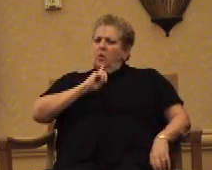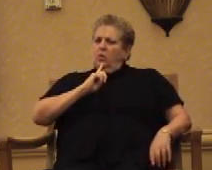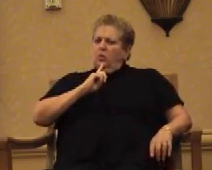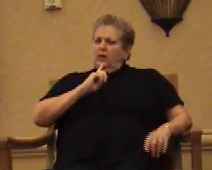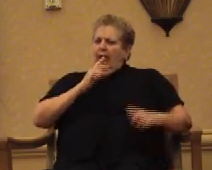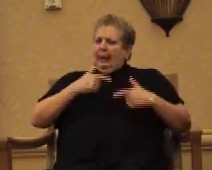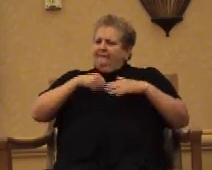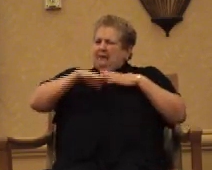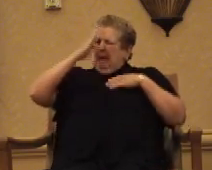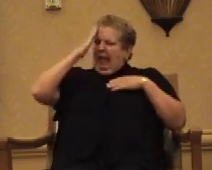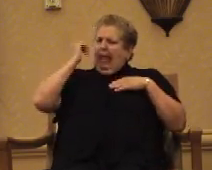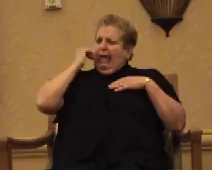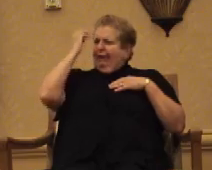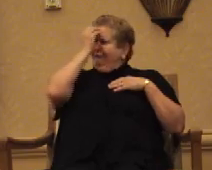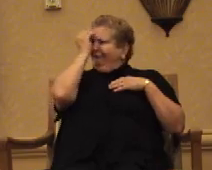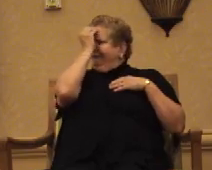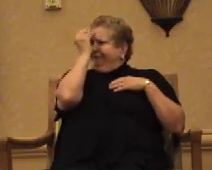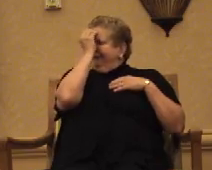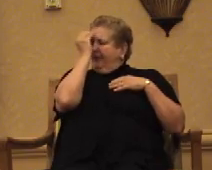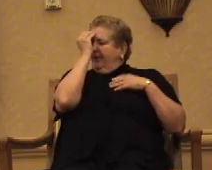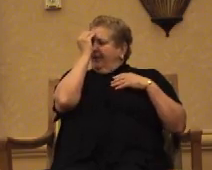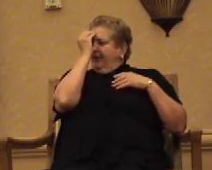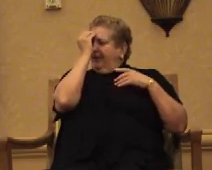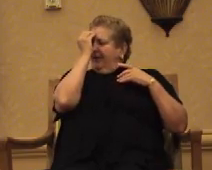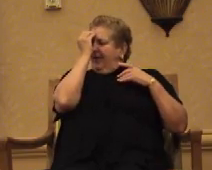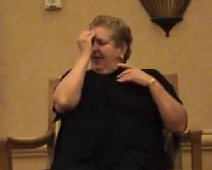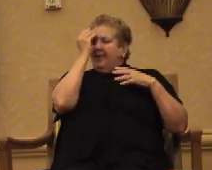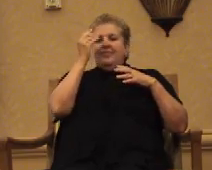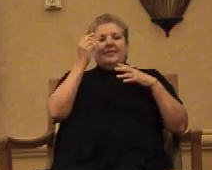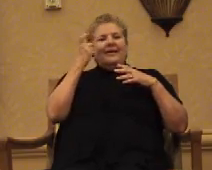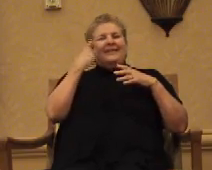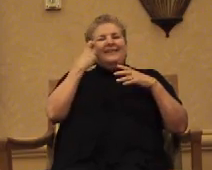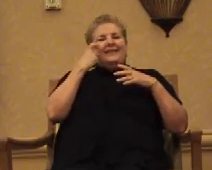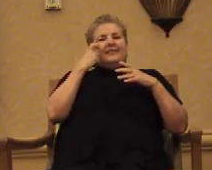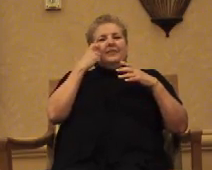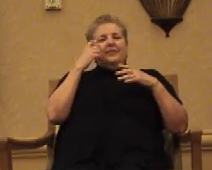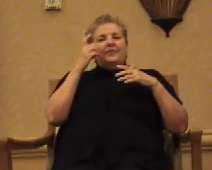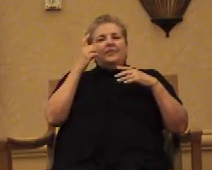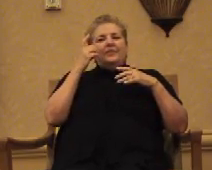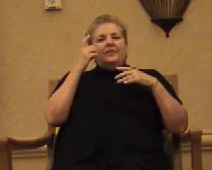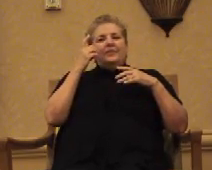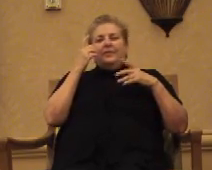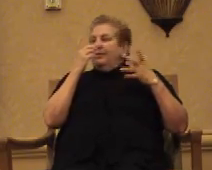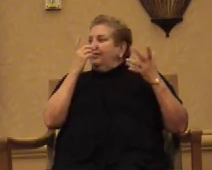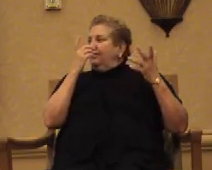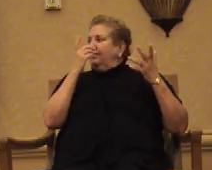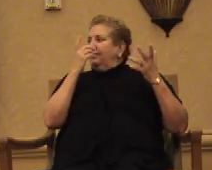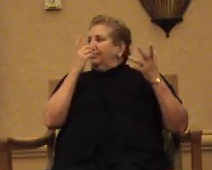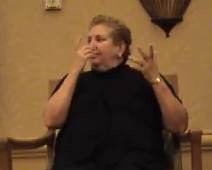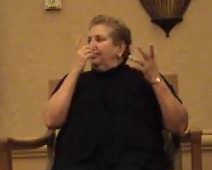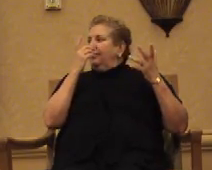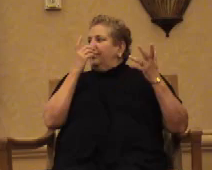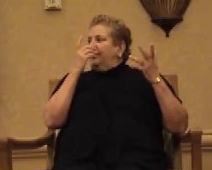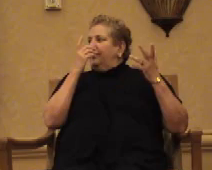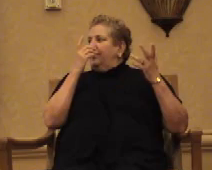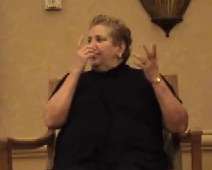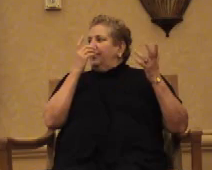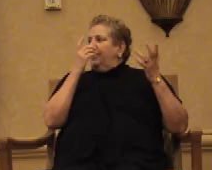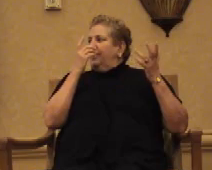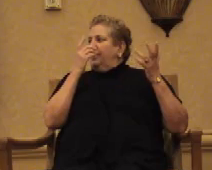head, and the Dodgers had just left Brooklyn and moved to LA, and they became my first obsession in my life.